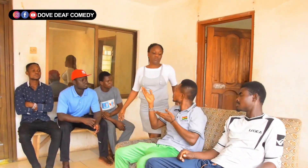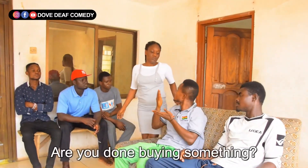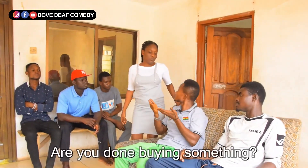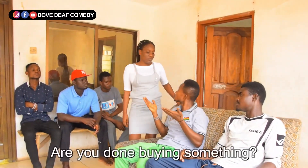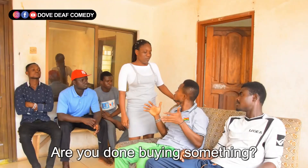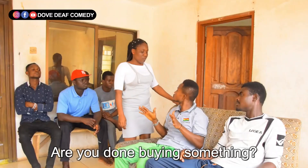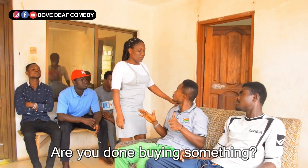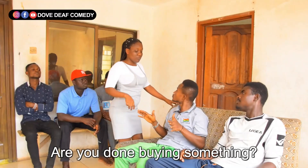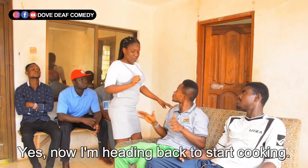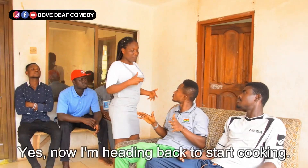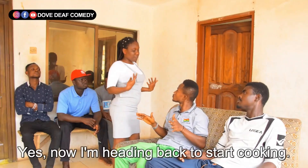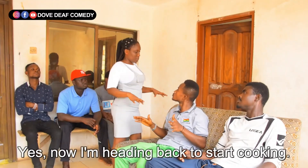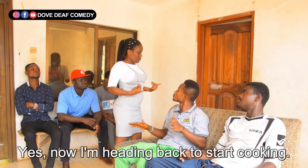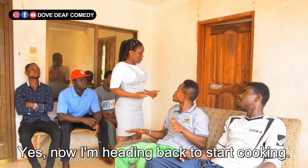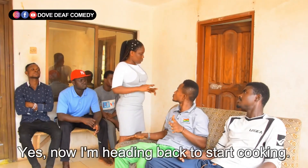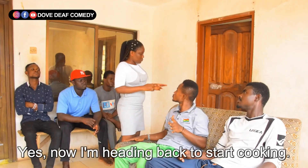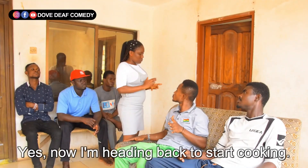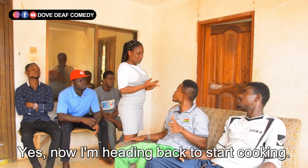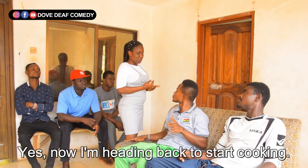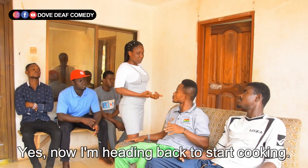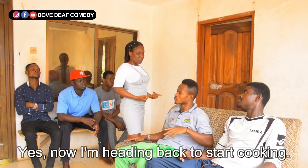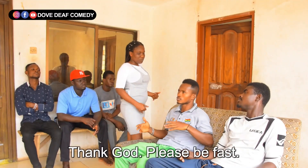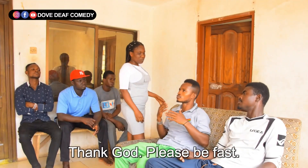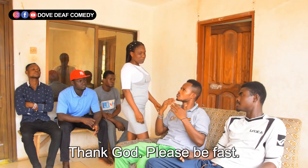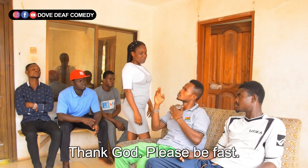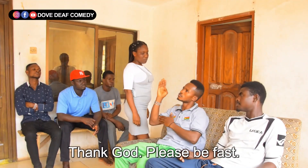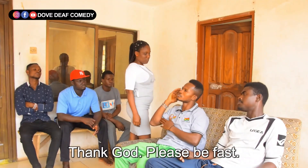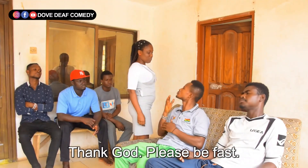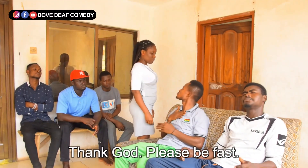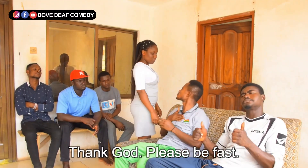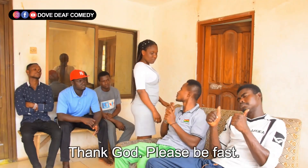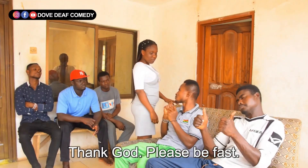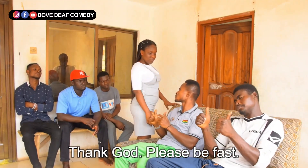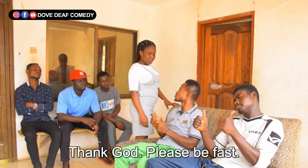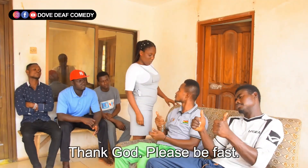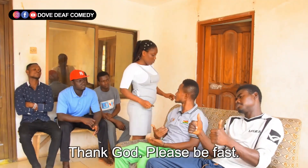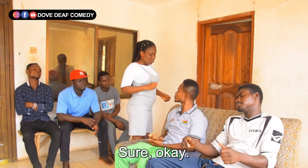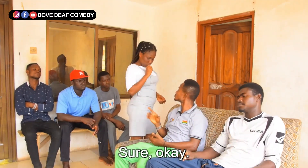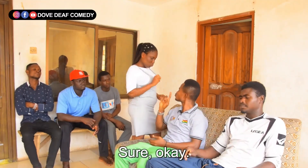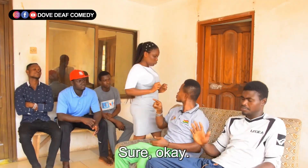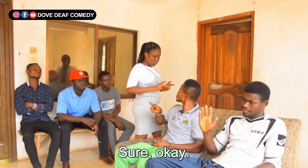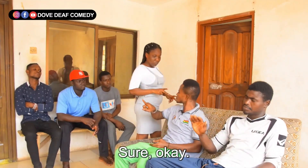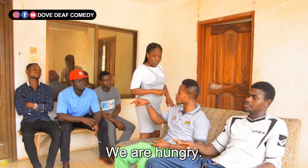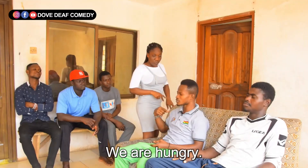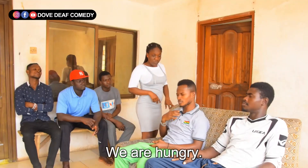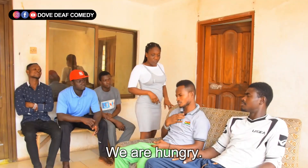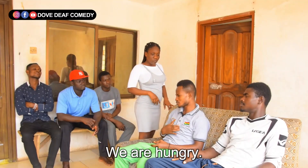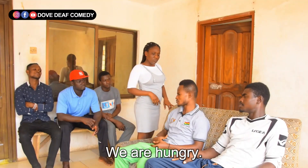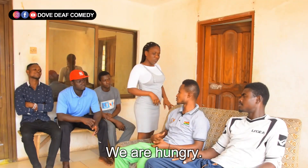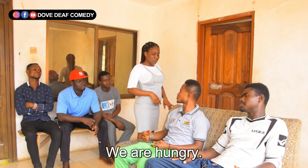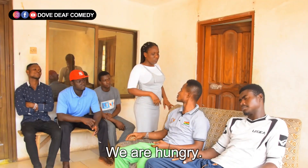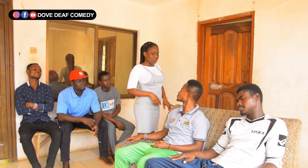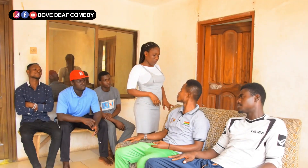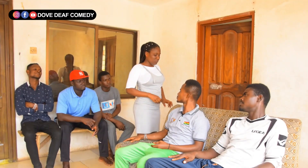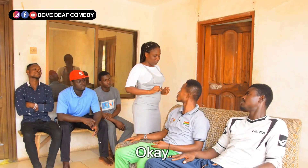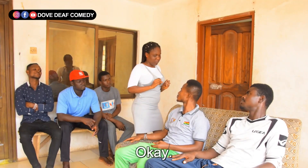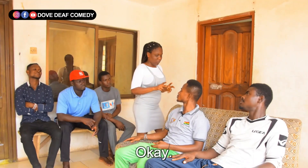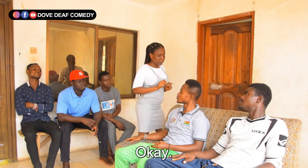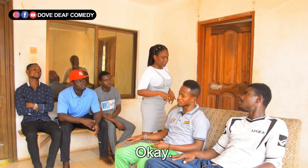Are you done buying something? Yes, now I'm heading back to start cooking, thank God. Please be fast. Sure, okay.